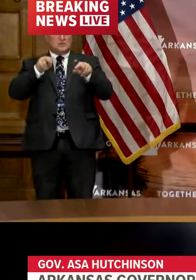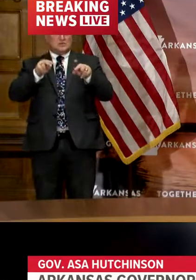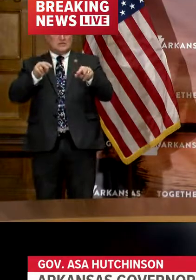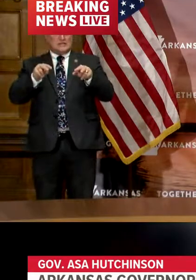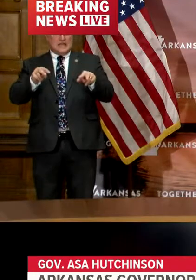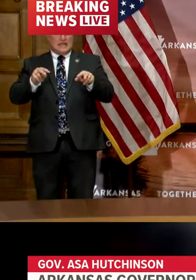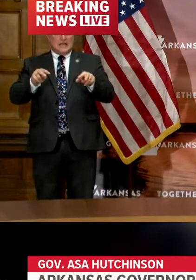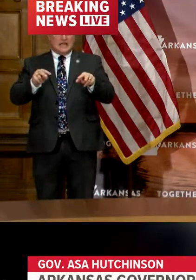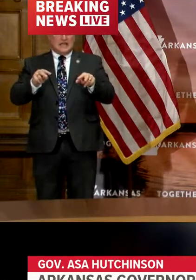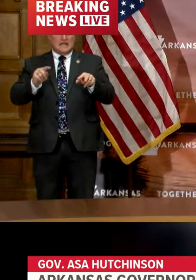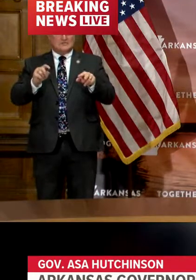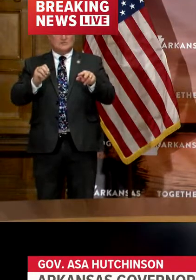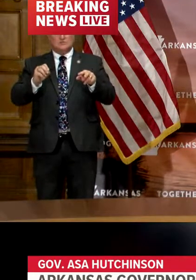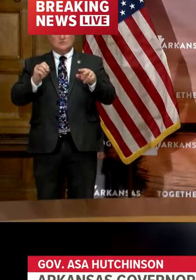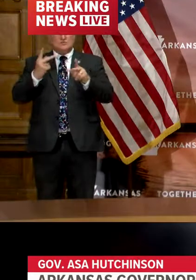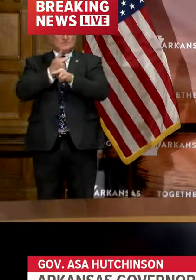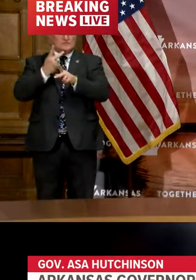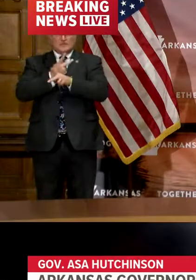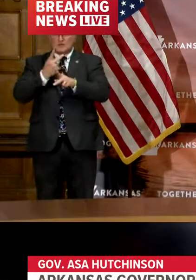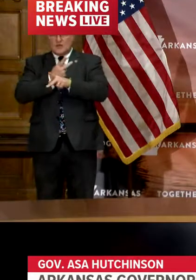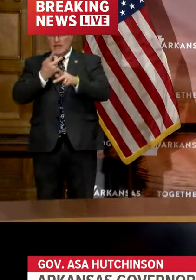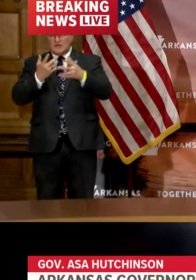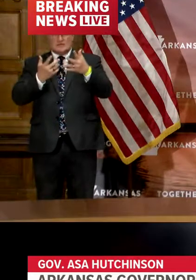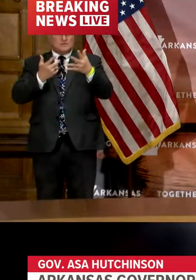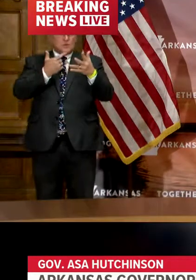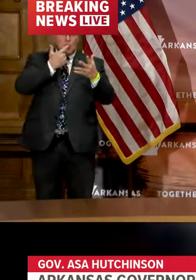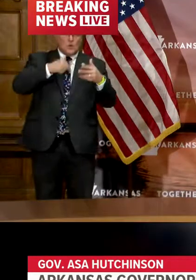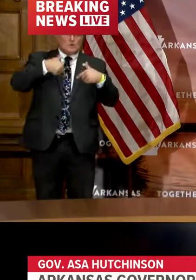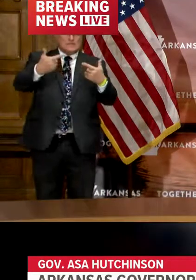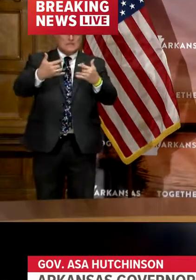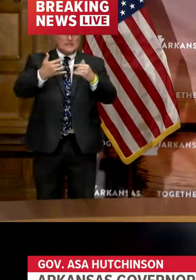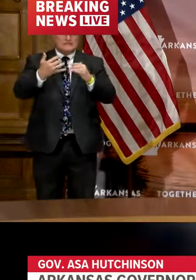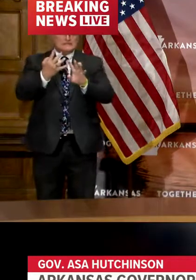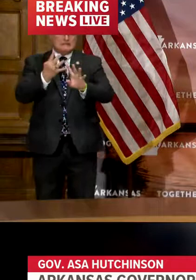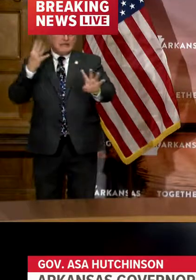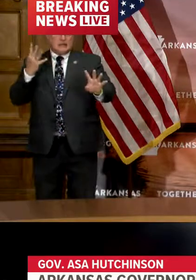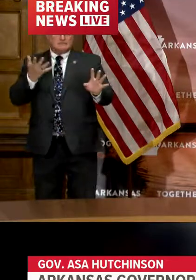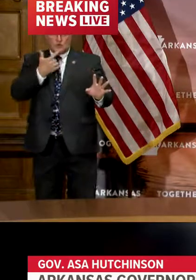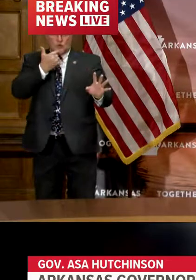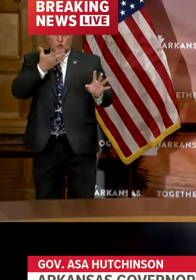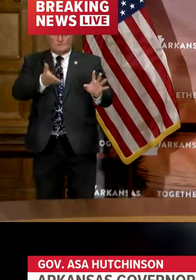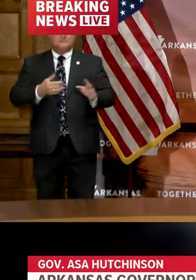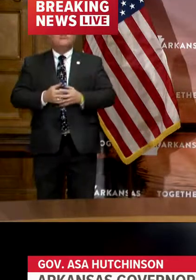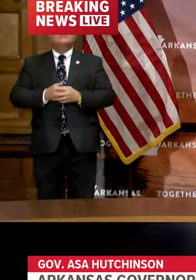at to sort of figure out who's next in line?